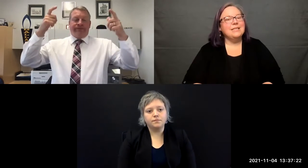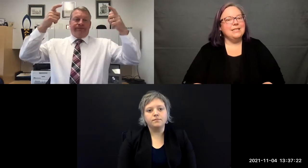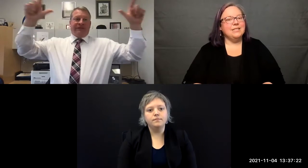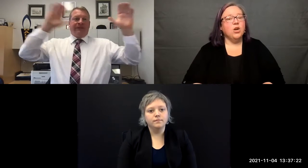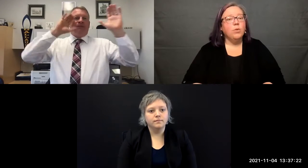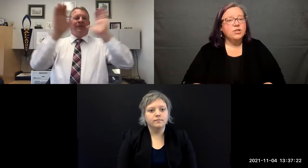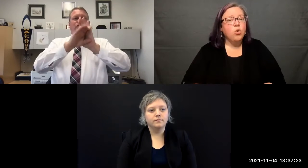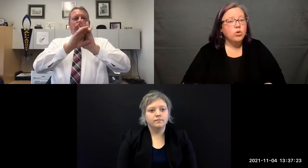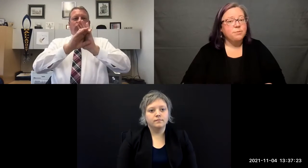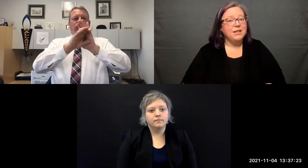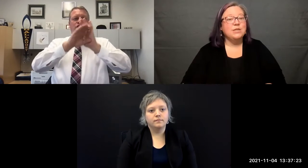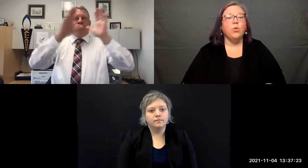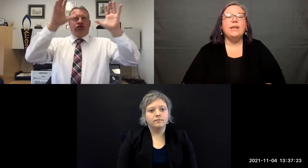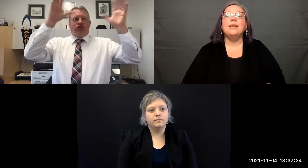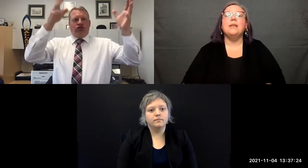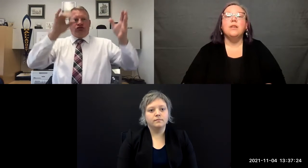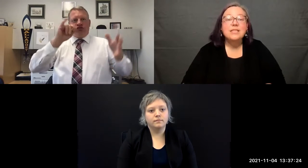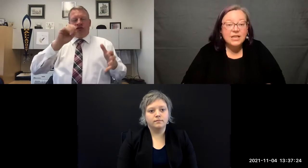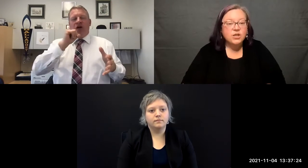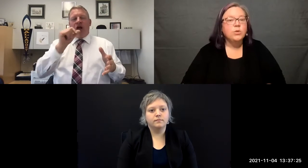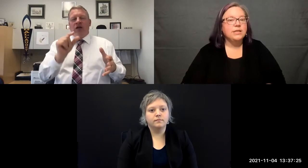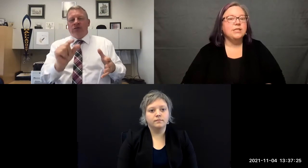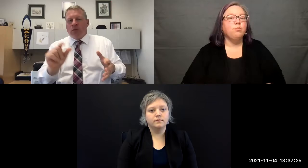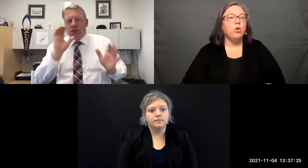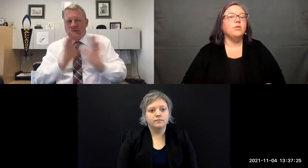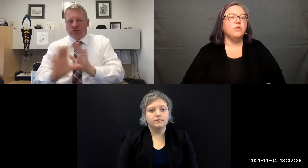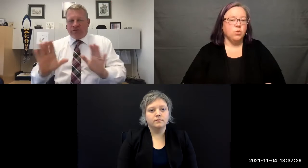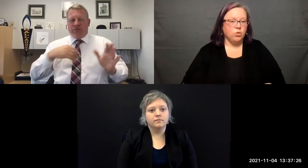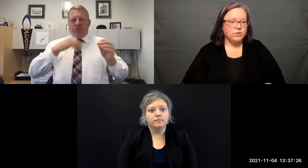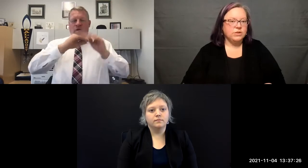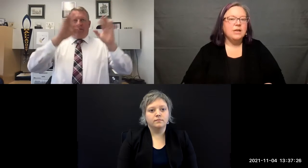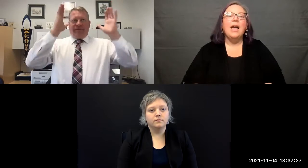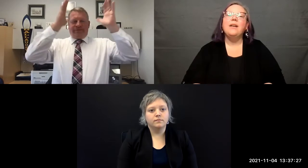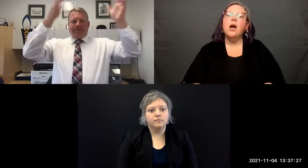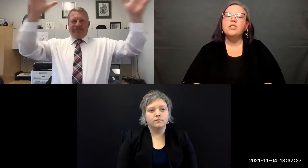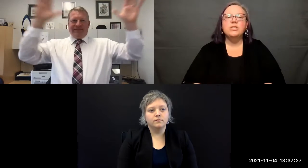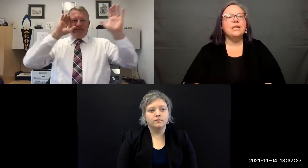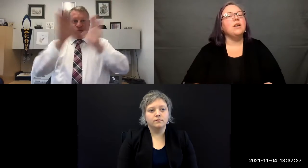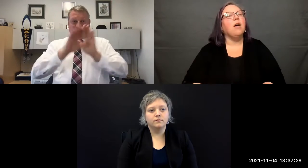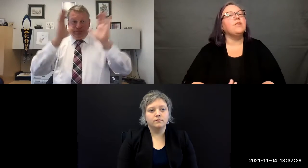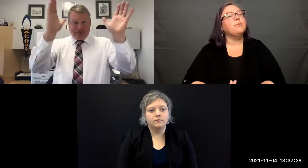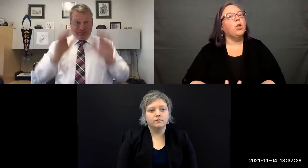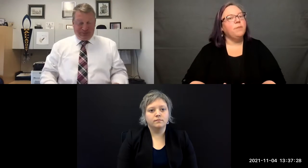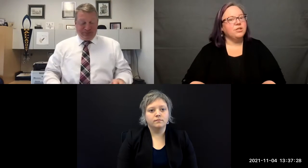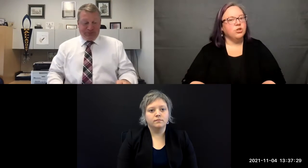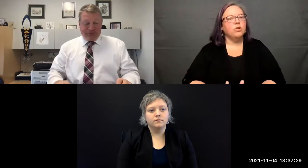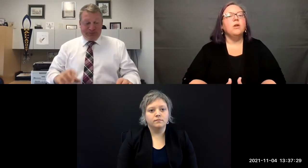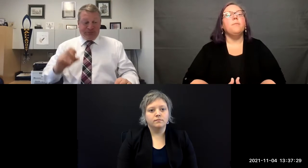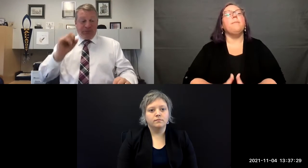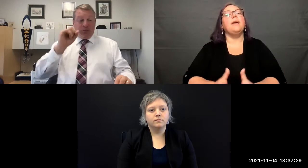CEASD is going towards a place where we can continually support the schools and not just thinking of the small picture, but making